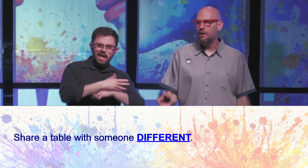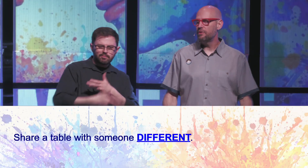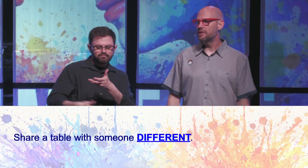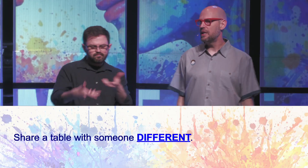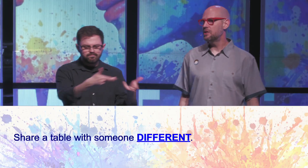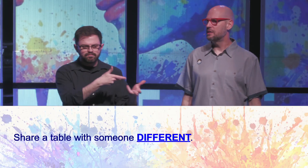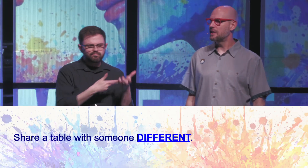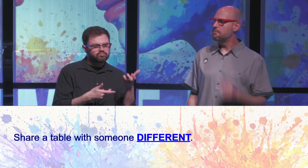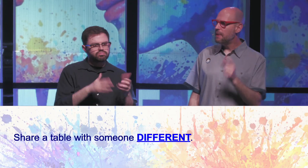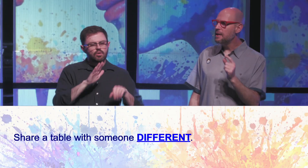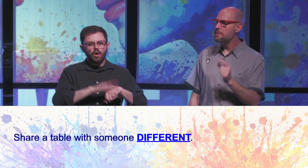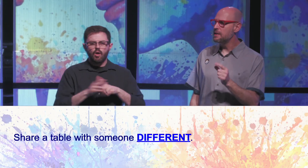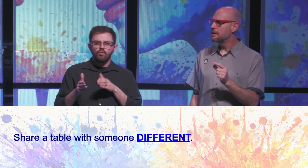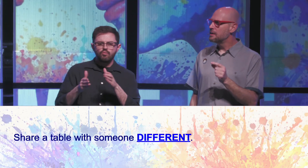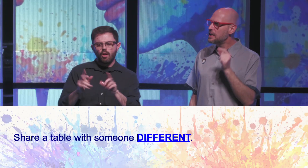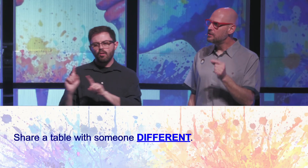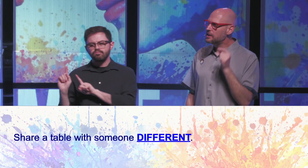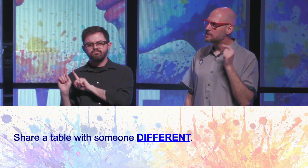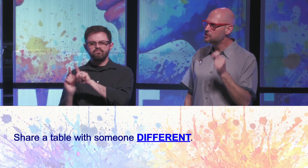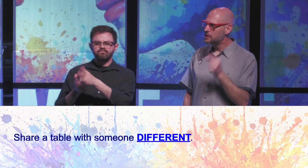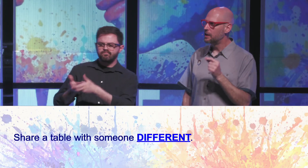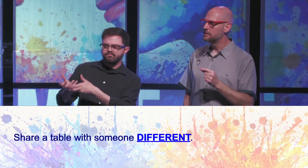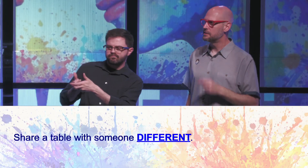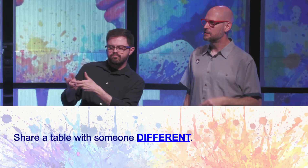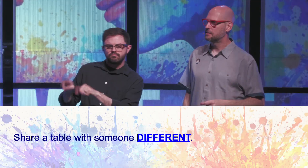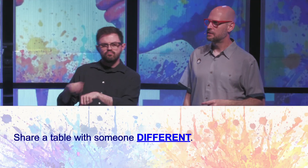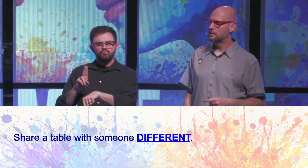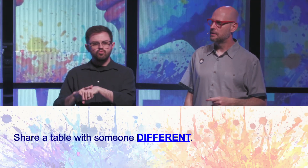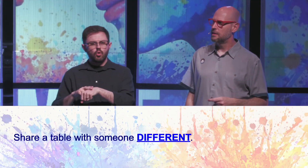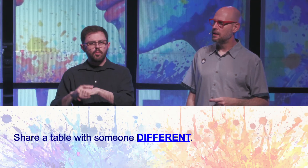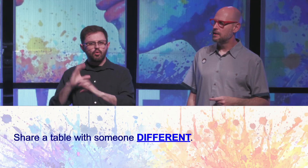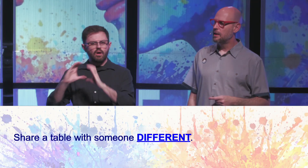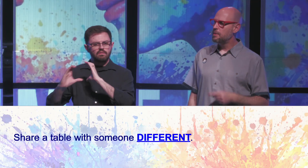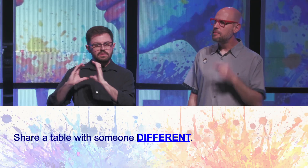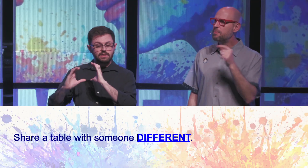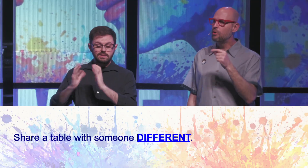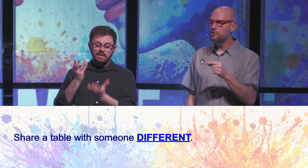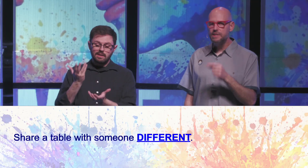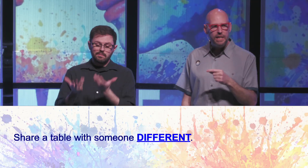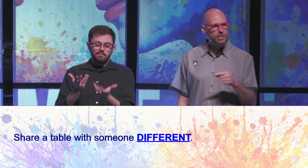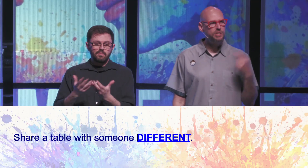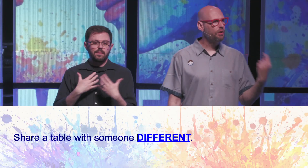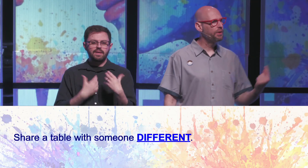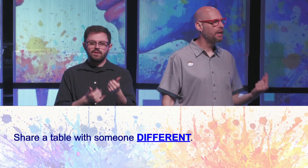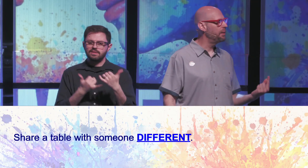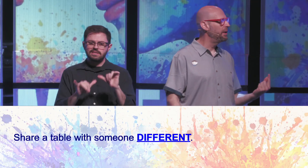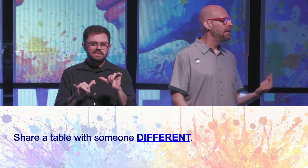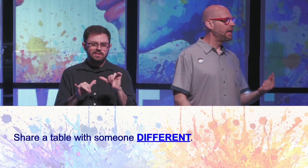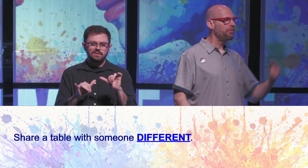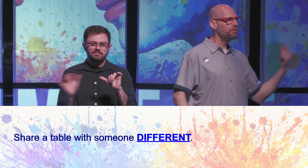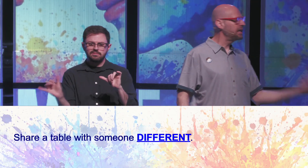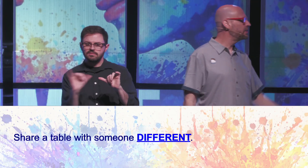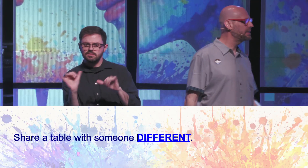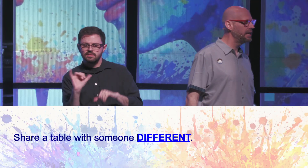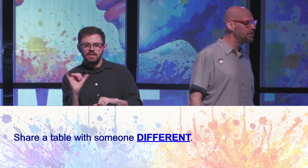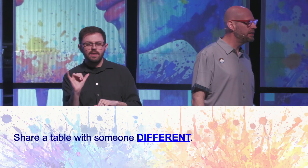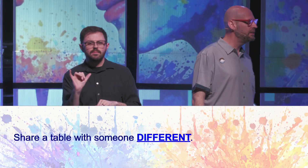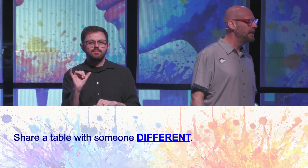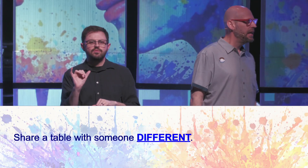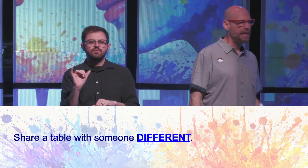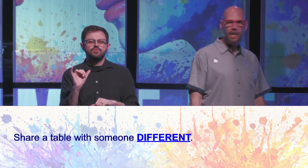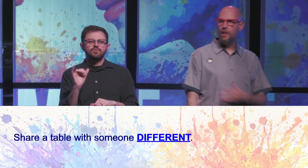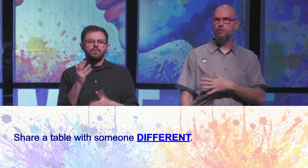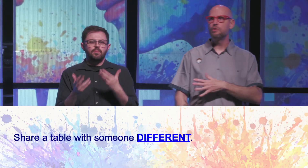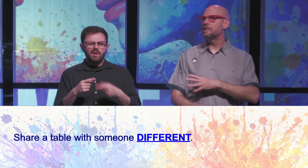ordinary conversations, and maybe healing still does. Maybe polarization is overcome not through